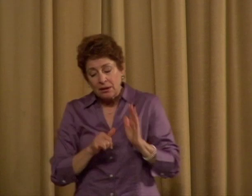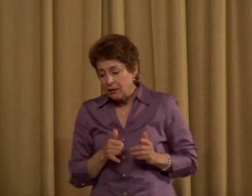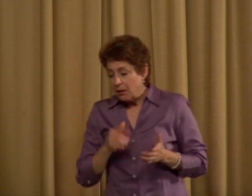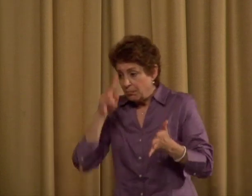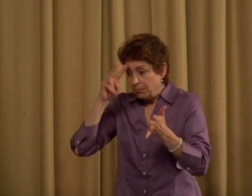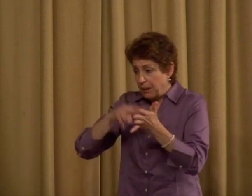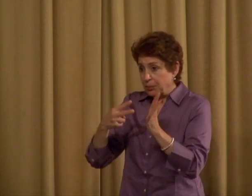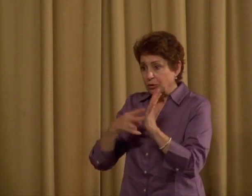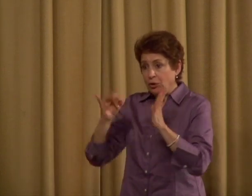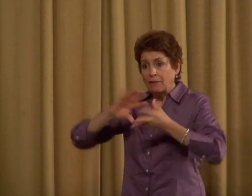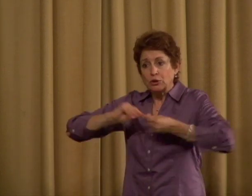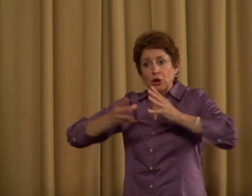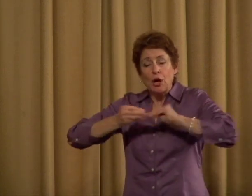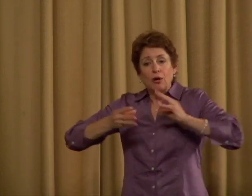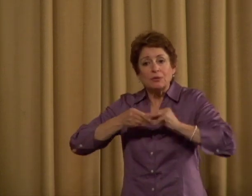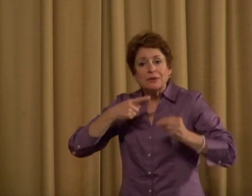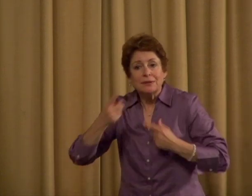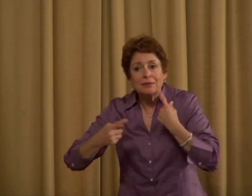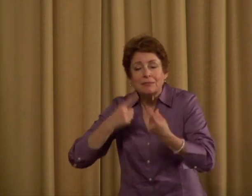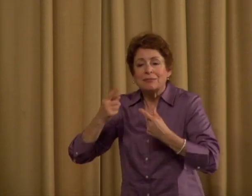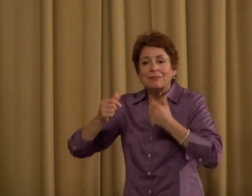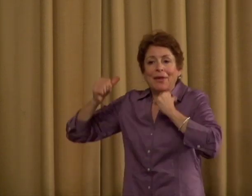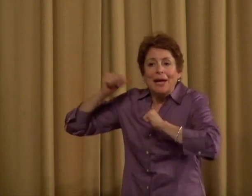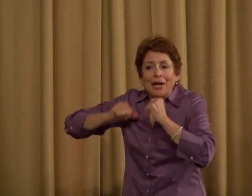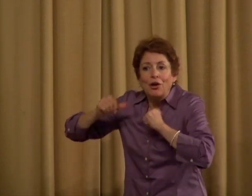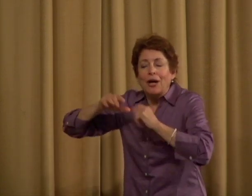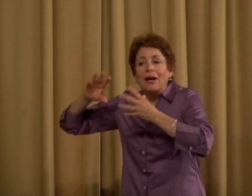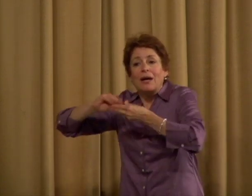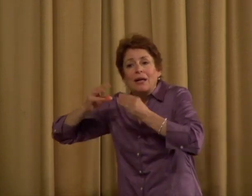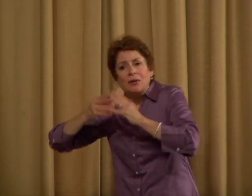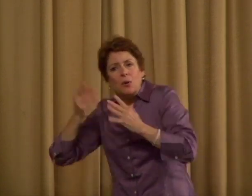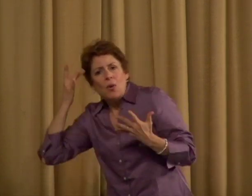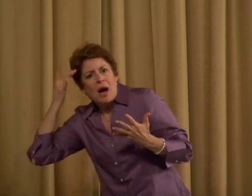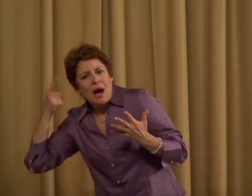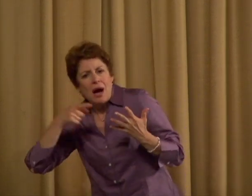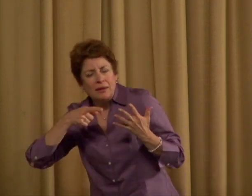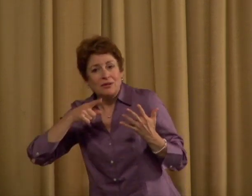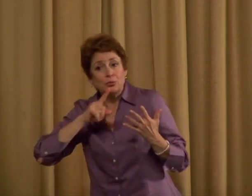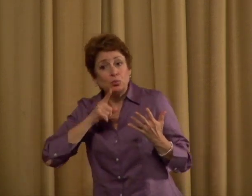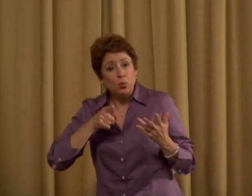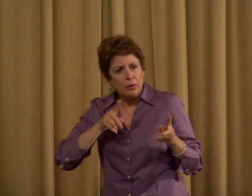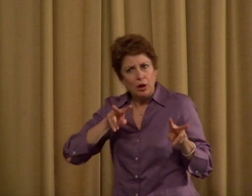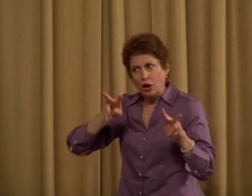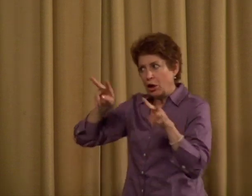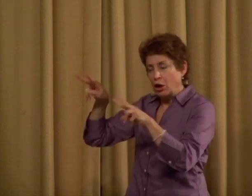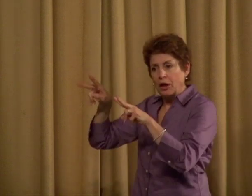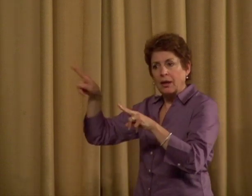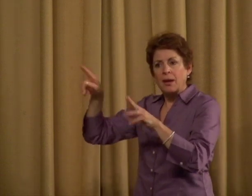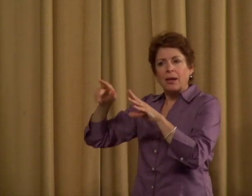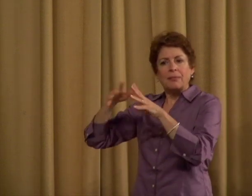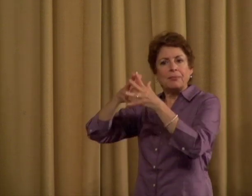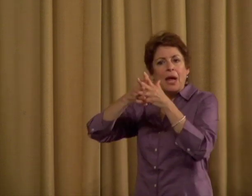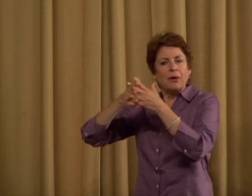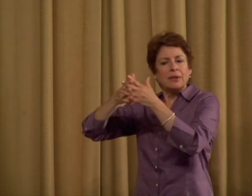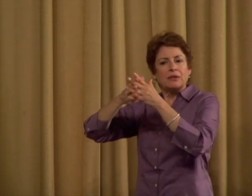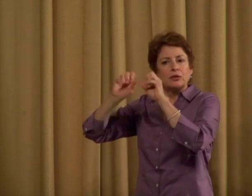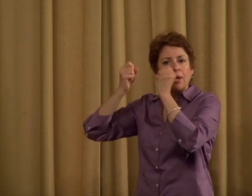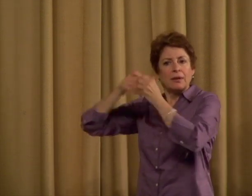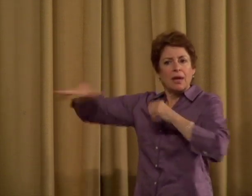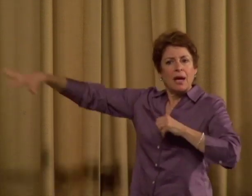I need to emphasize that the purpose of telling these stories about the theater and all the ins and outs and what goes out of it, so that when we